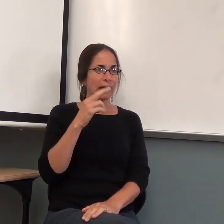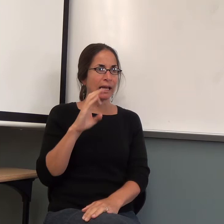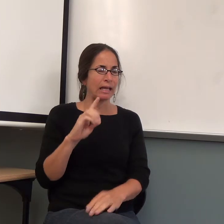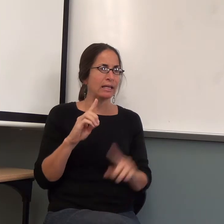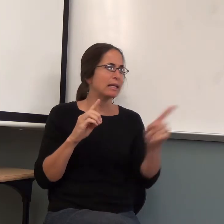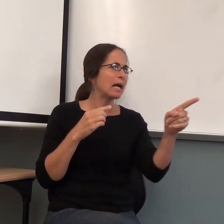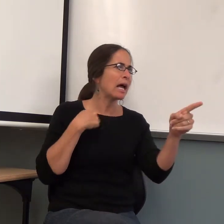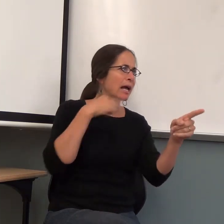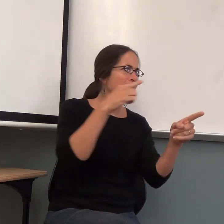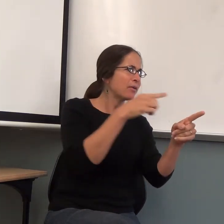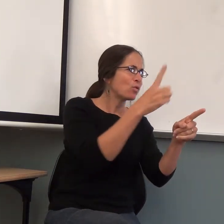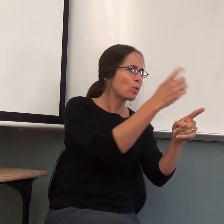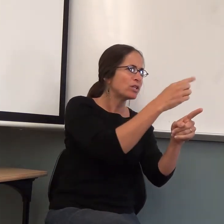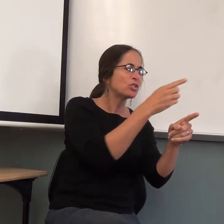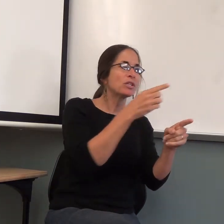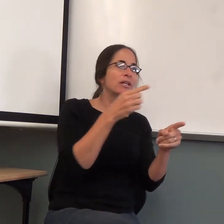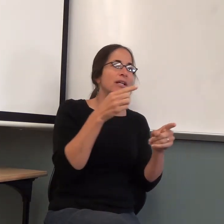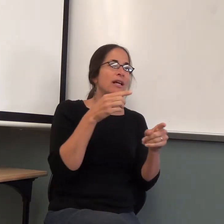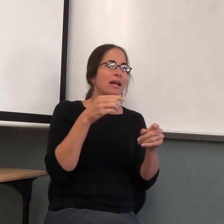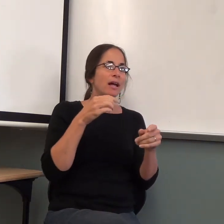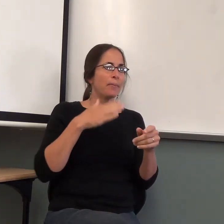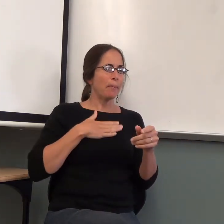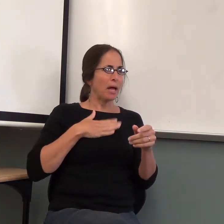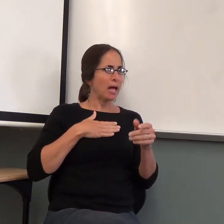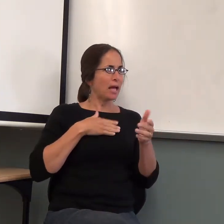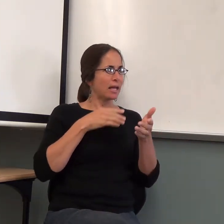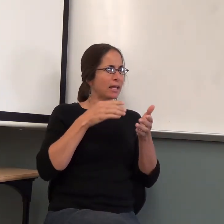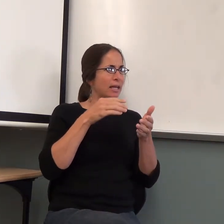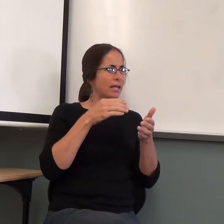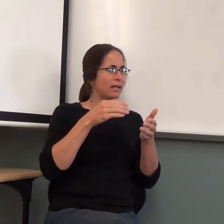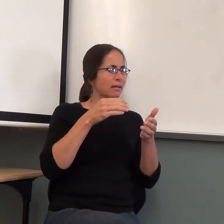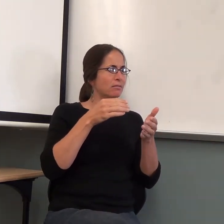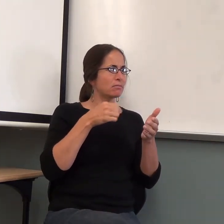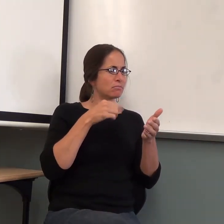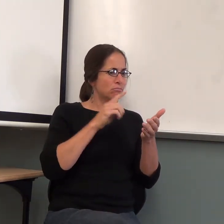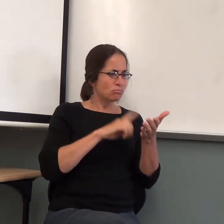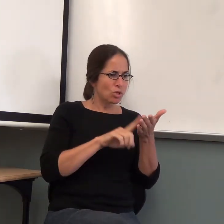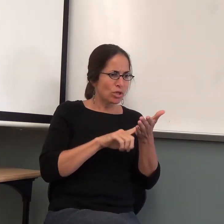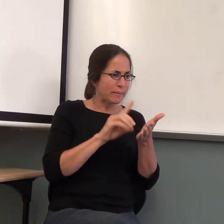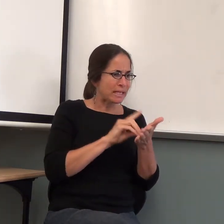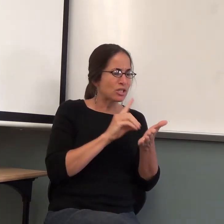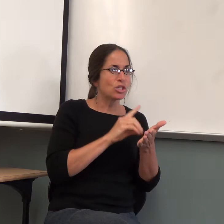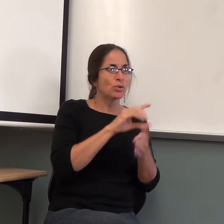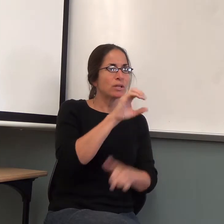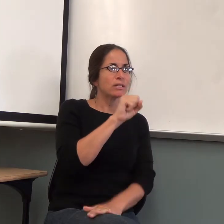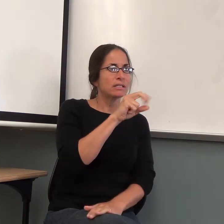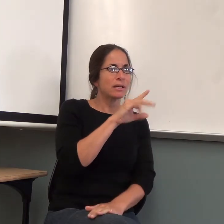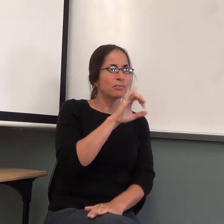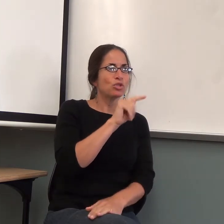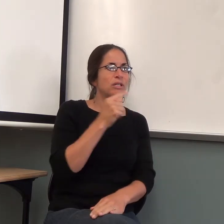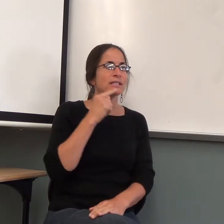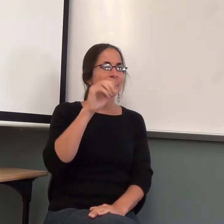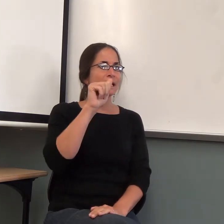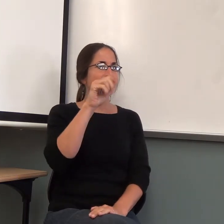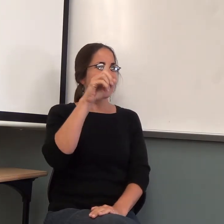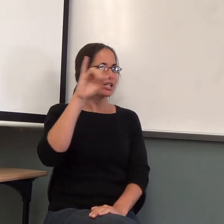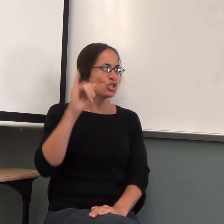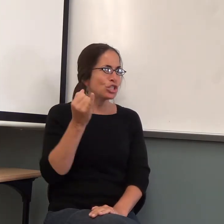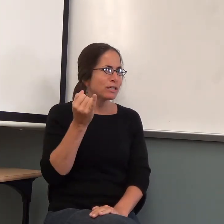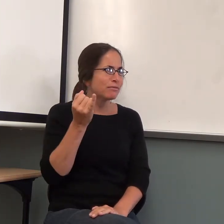it in the dictionary, it said an adjective for subject. Okay. So I had a different, it's There a different. are